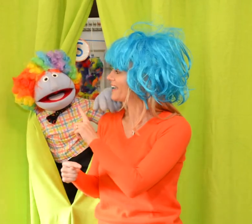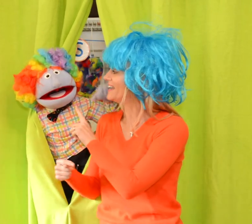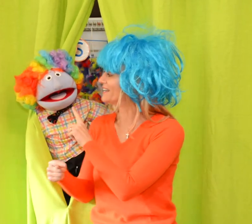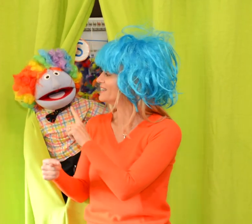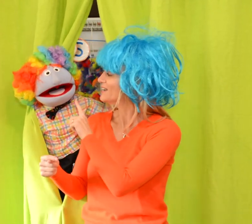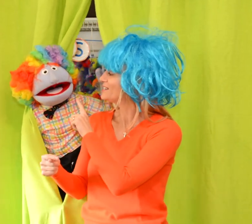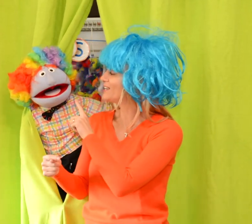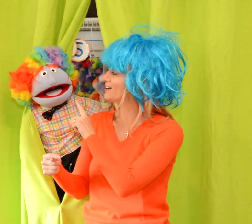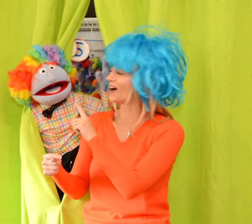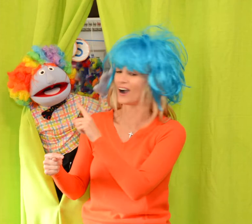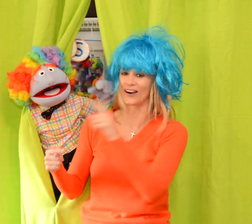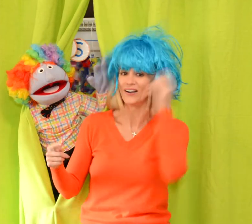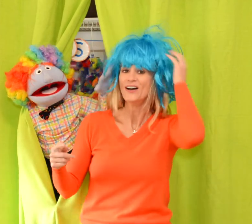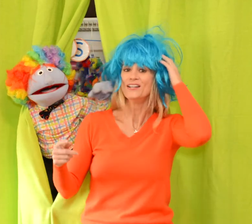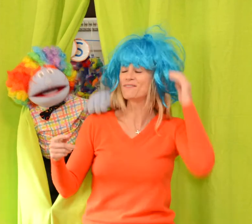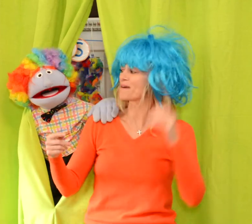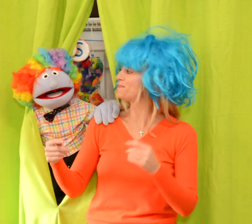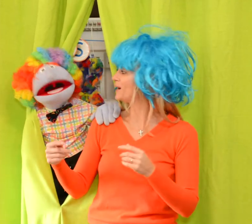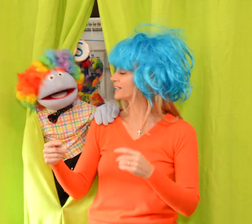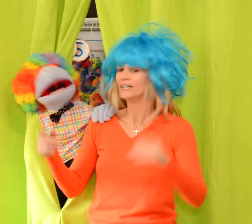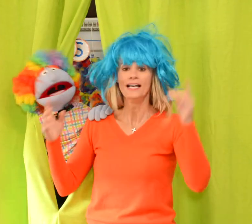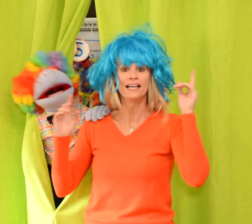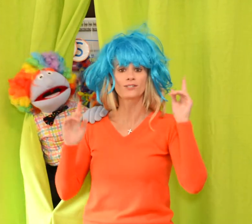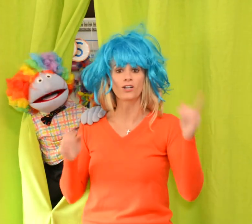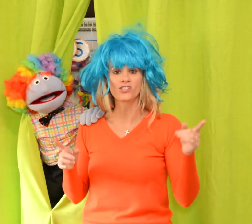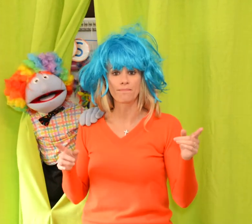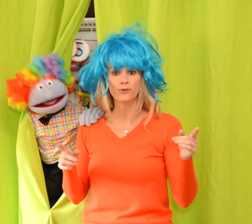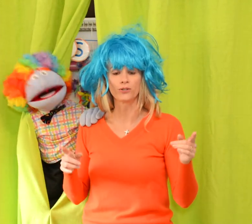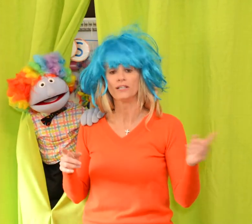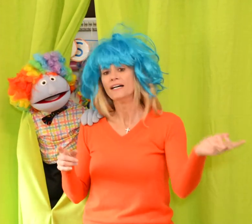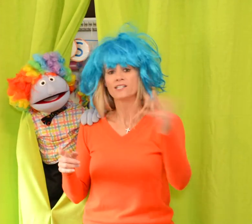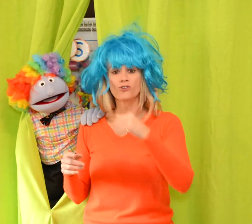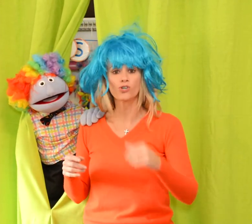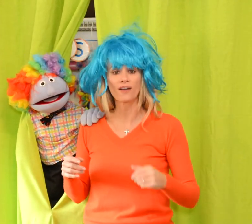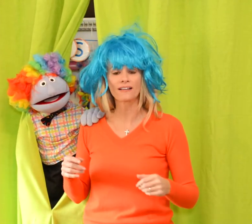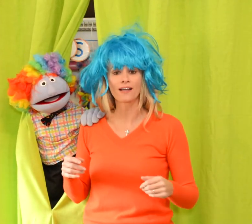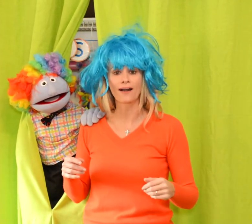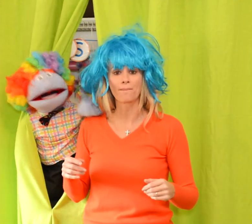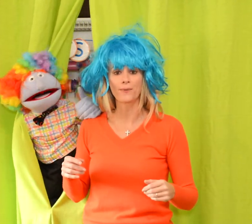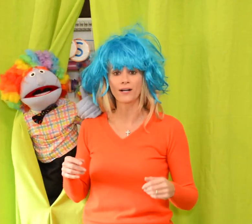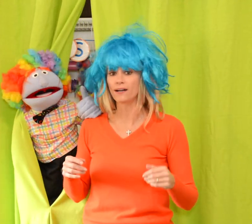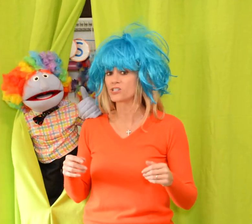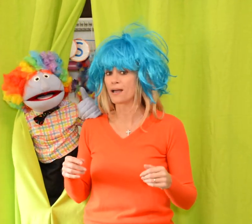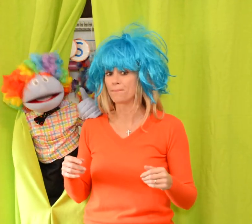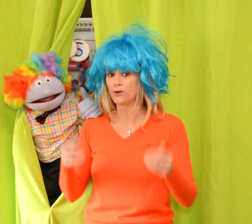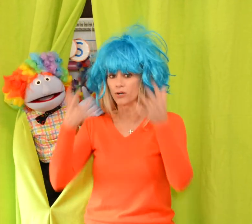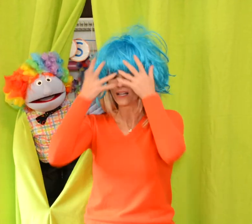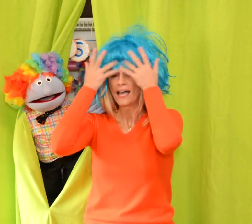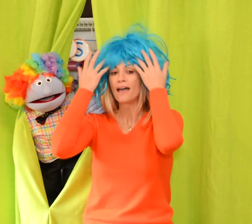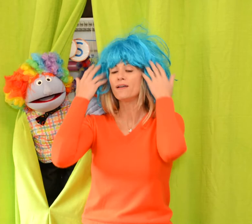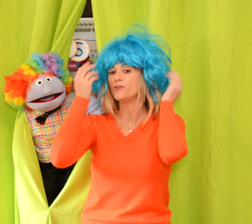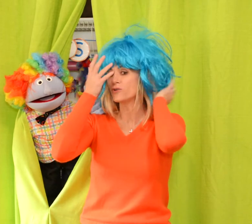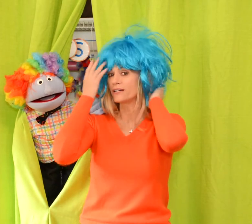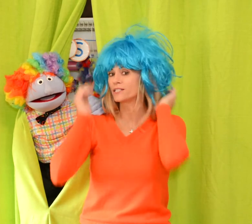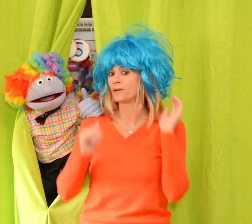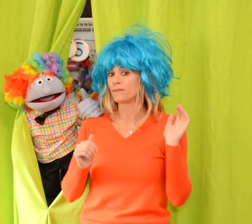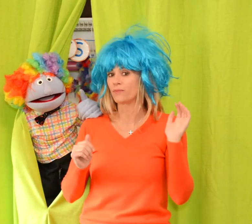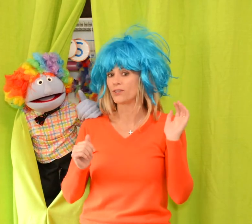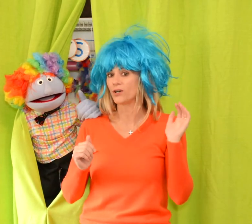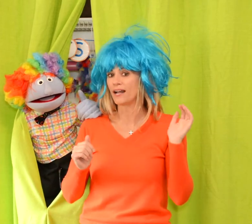related to our book. It's called Shampoodle. So join us on our book, Shampoodle, and maybe you can experiment with your hair